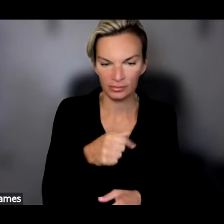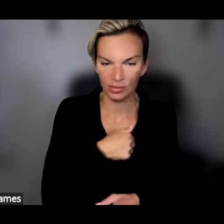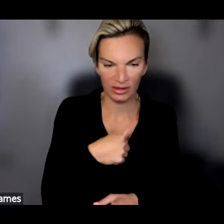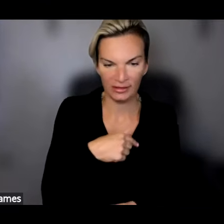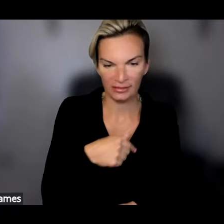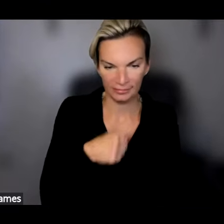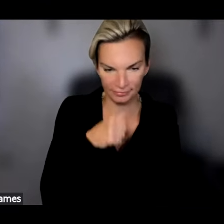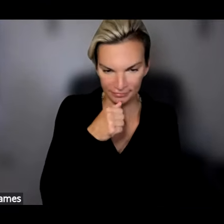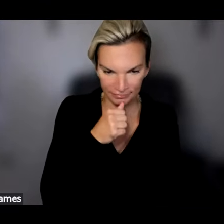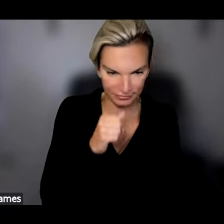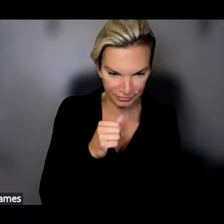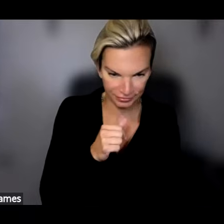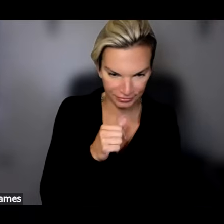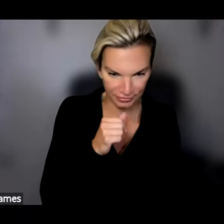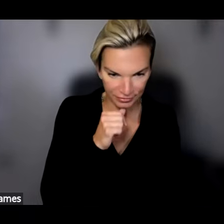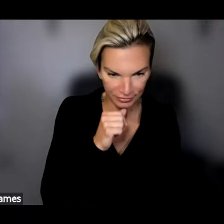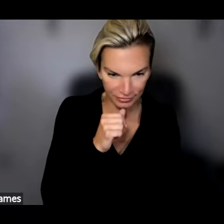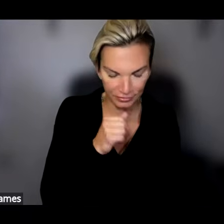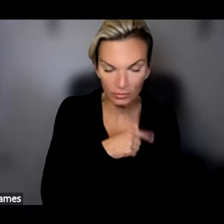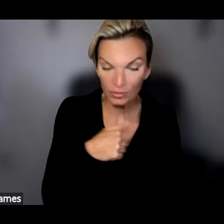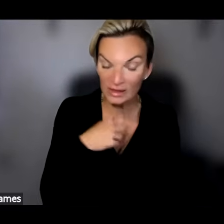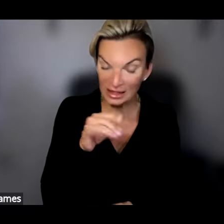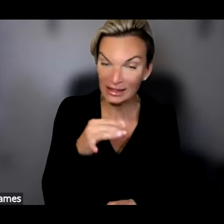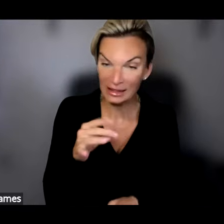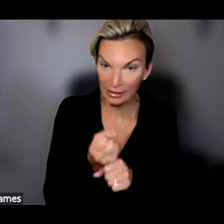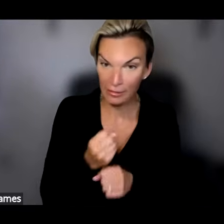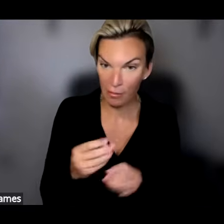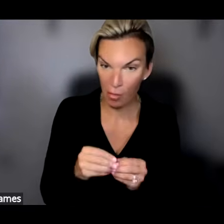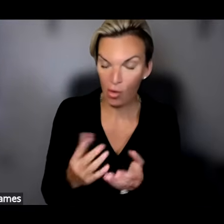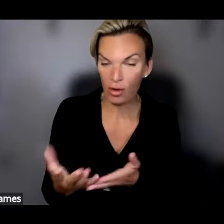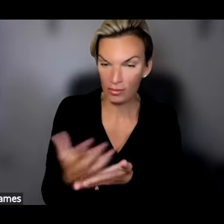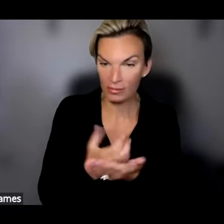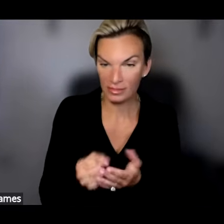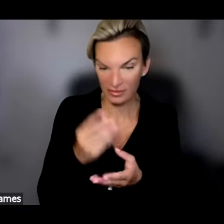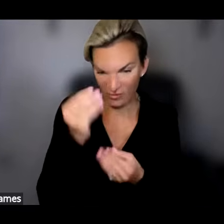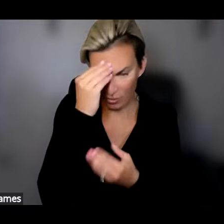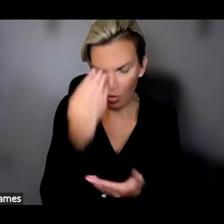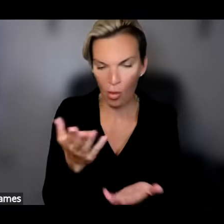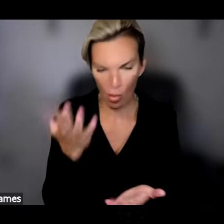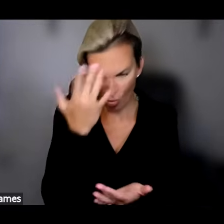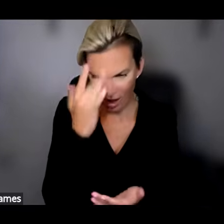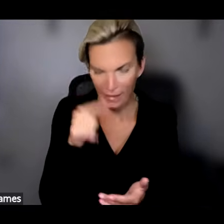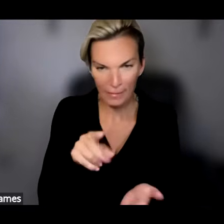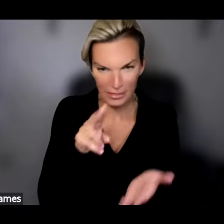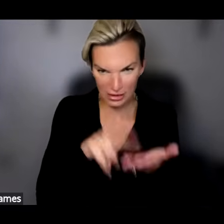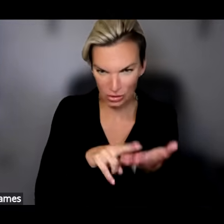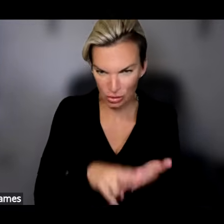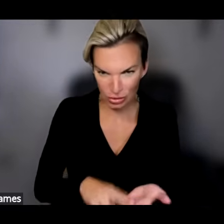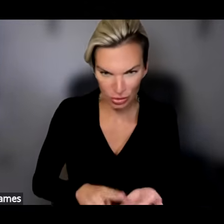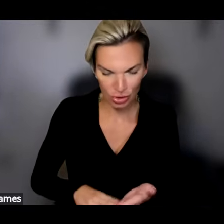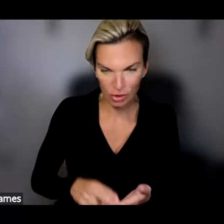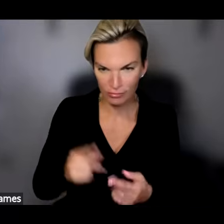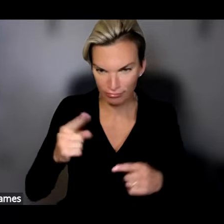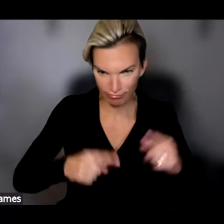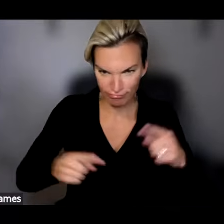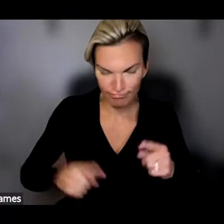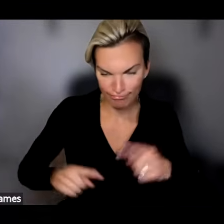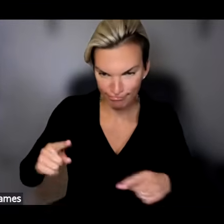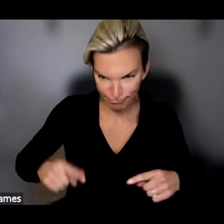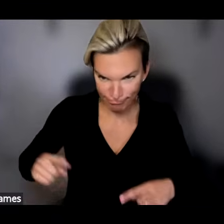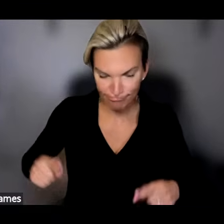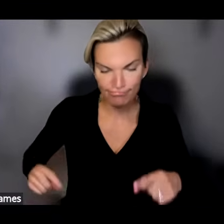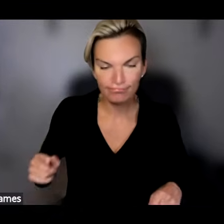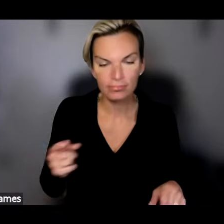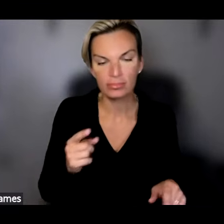some additional information from the circulator about his signatures varying, and we also determined that although there is some variance in the signatures, they did